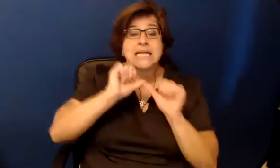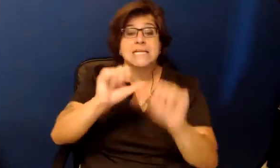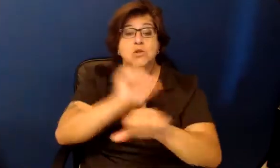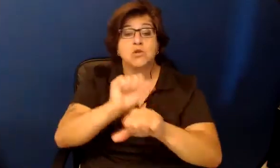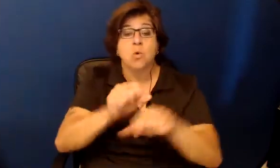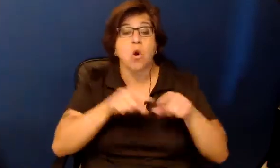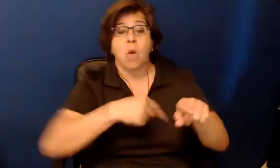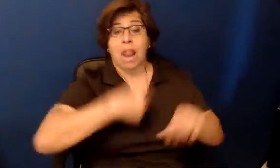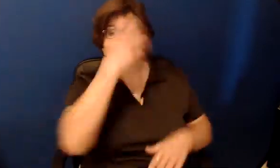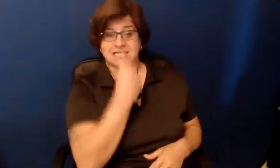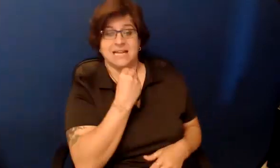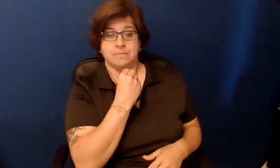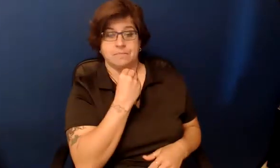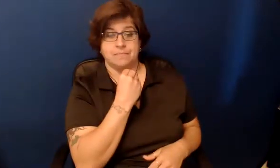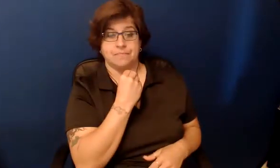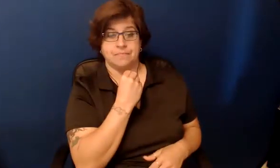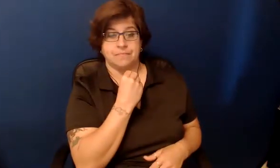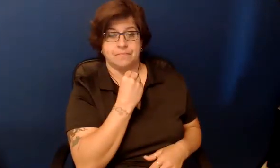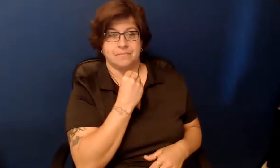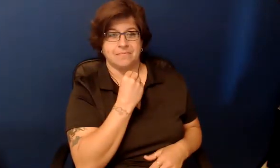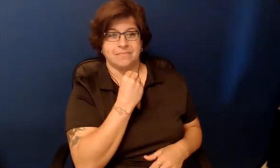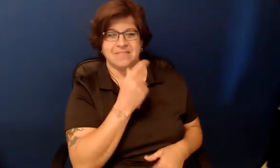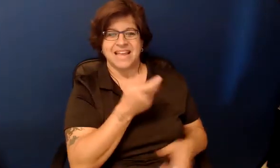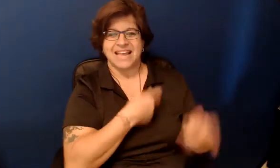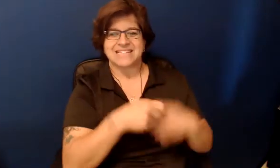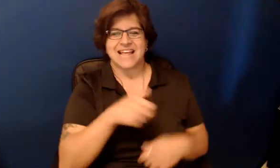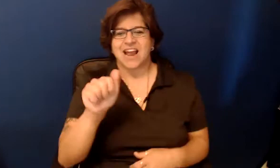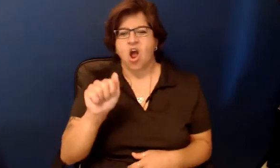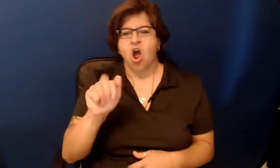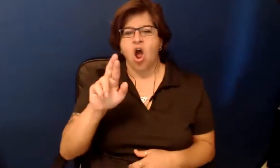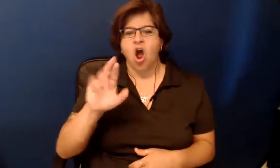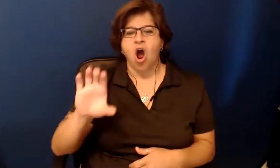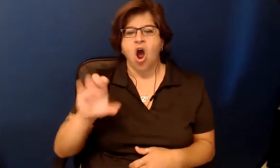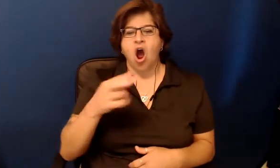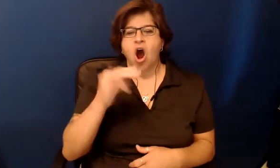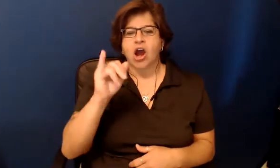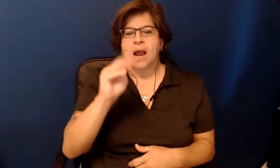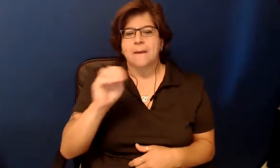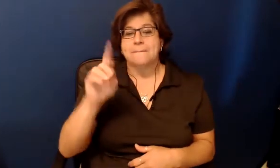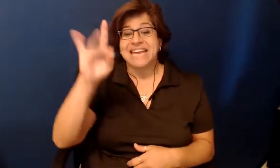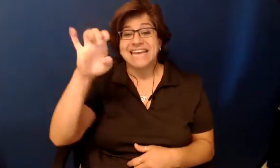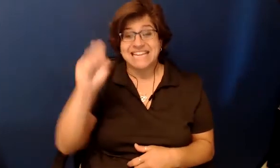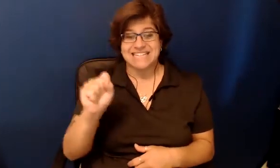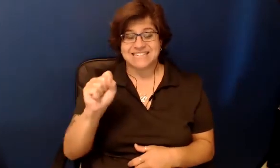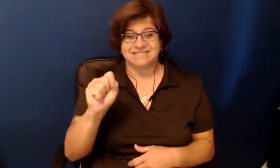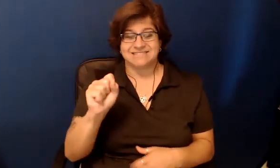believe that God is at work while I'm sleeping, okay? It's sort of like Archimedes, he leaped out